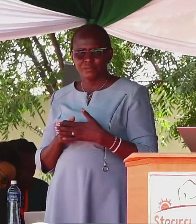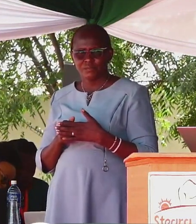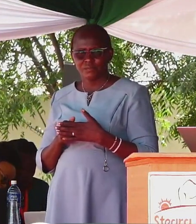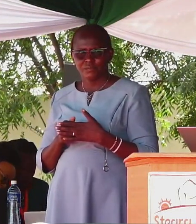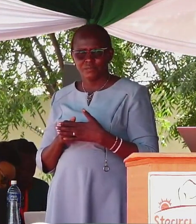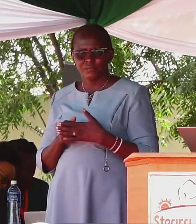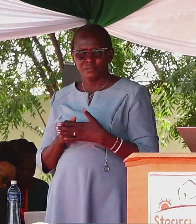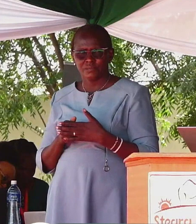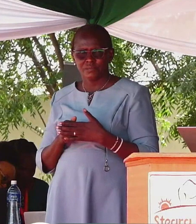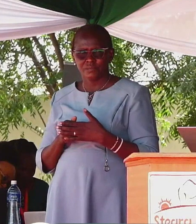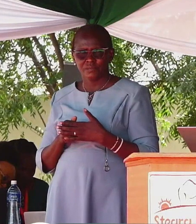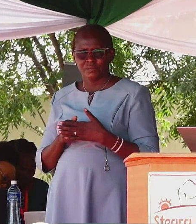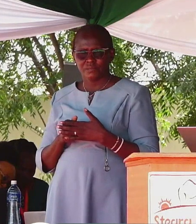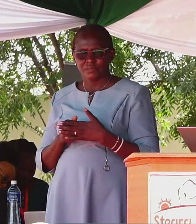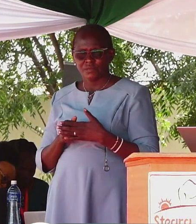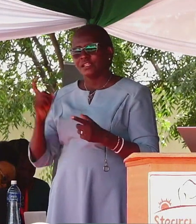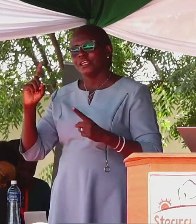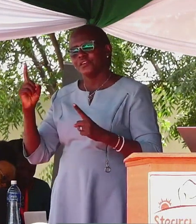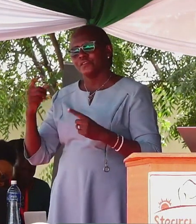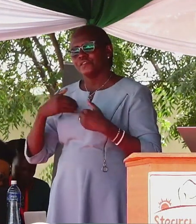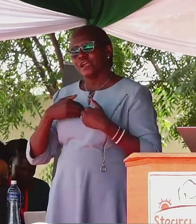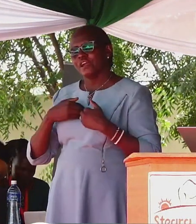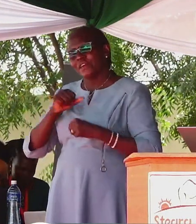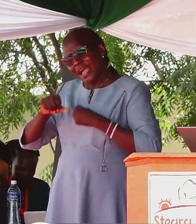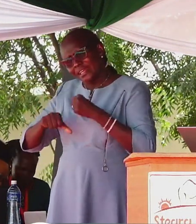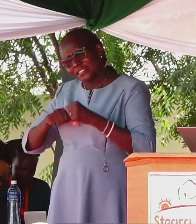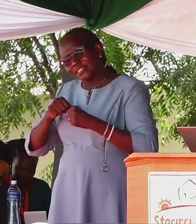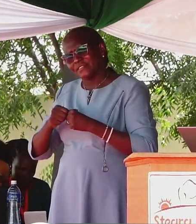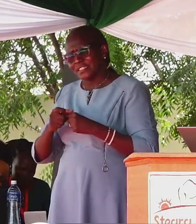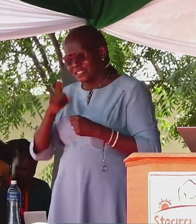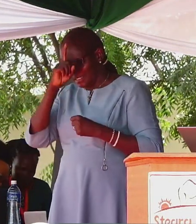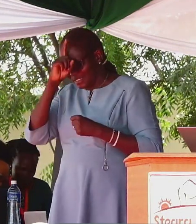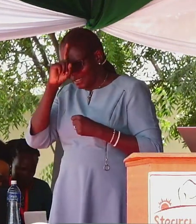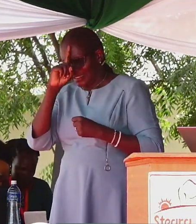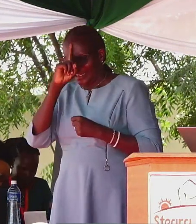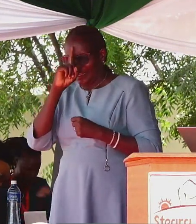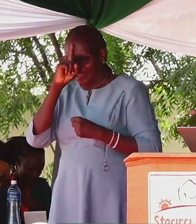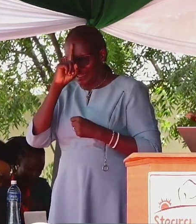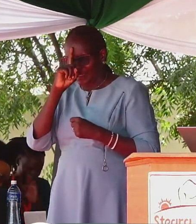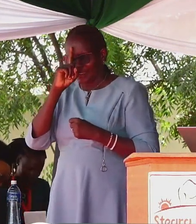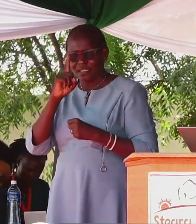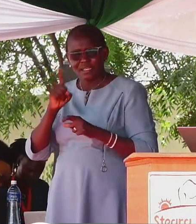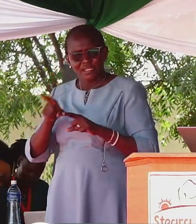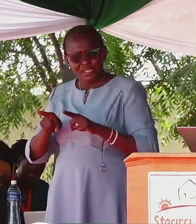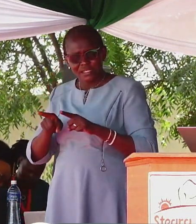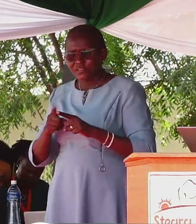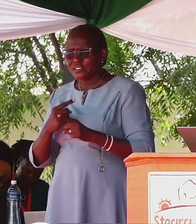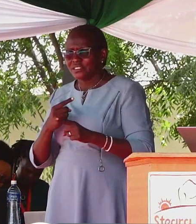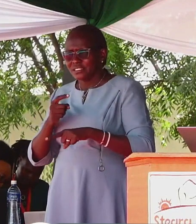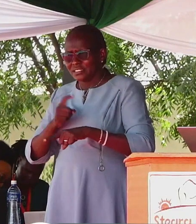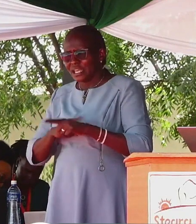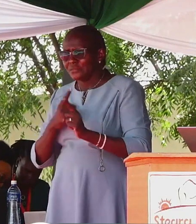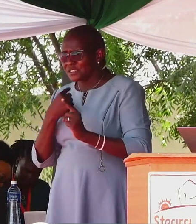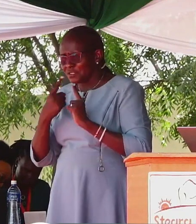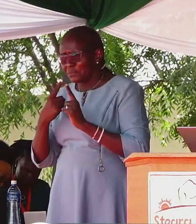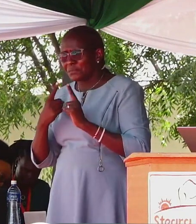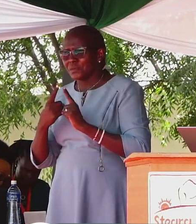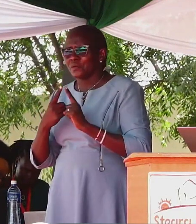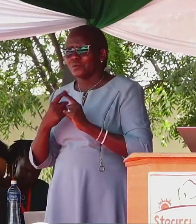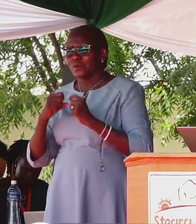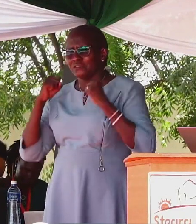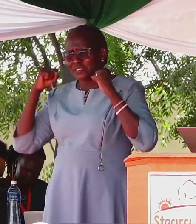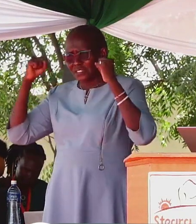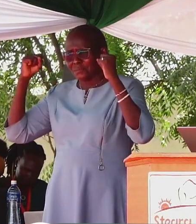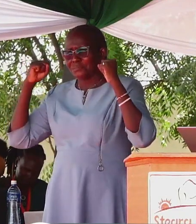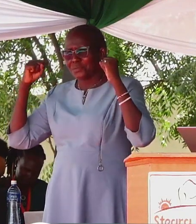Embu said, Nairobi, we take co-curricular very seriously, and as we speak now, we are the reigning champions in